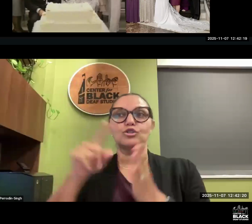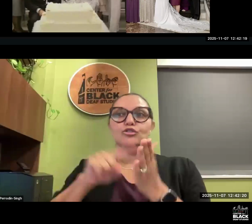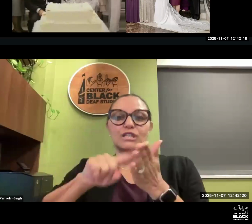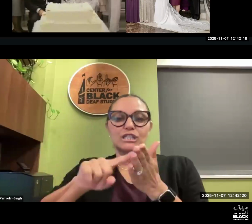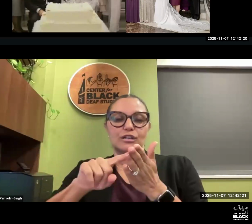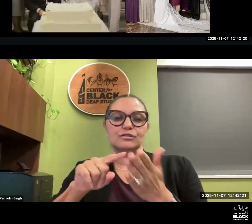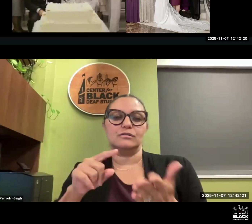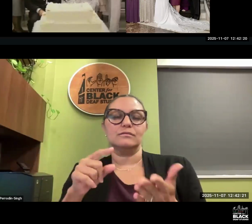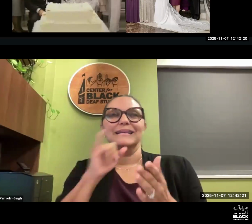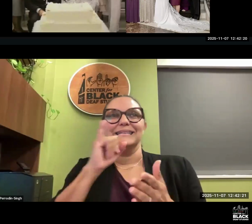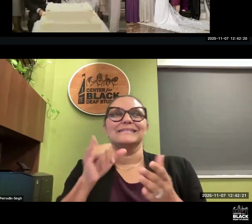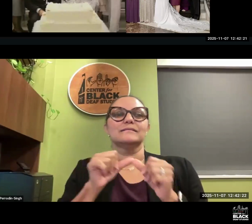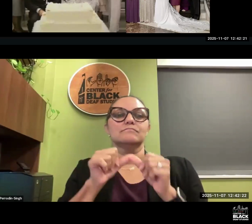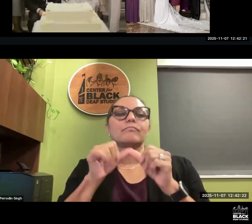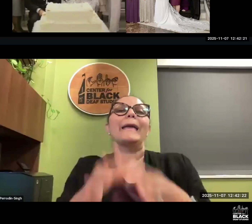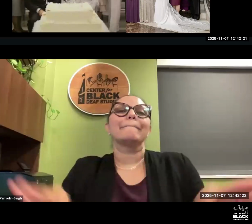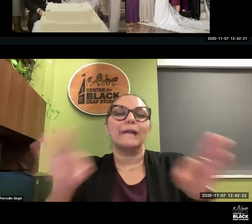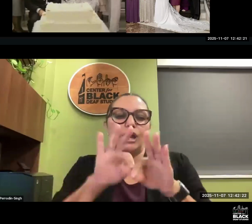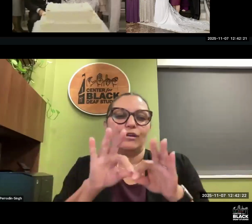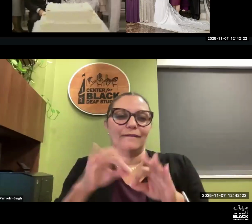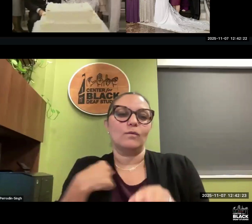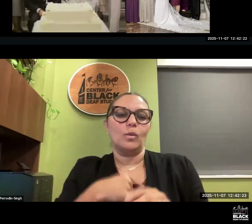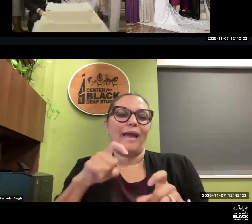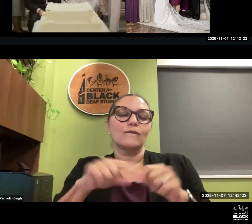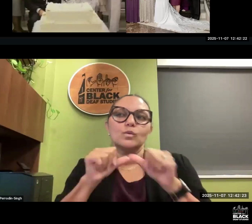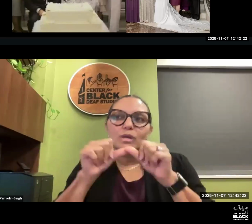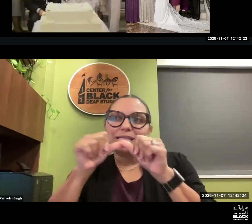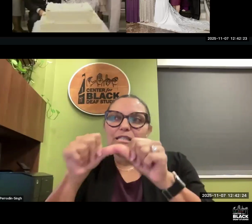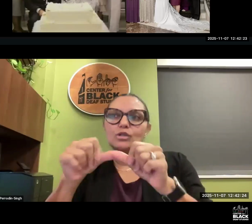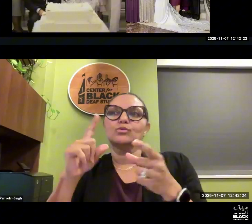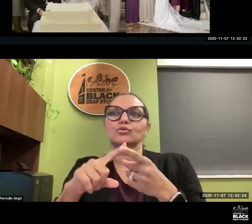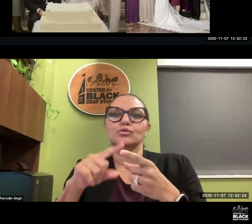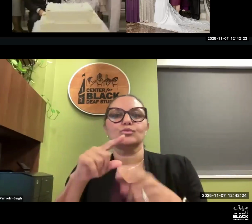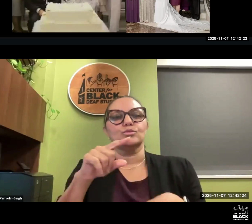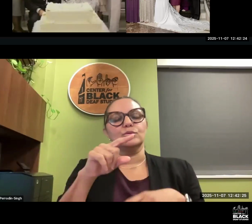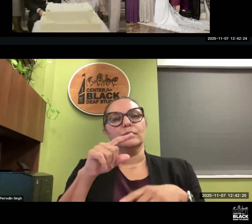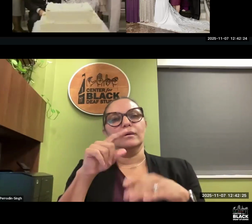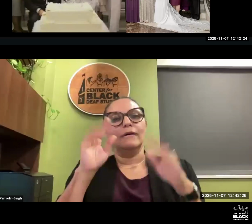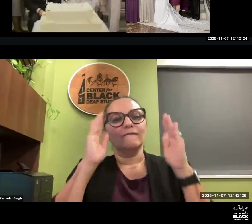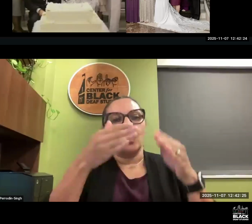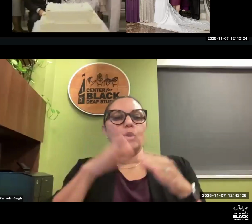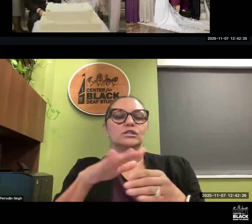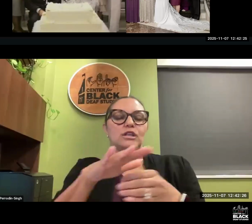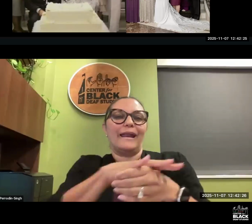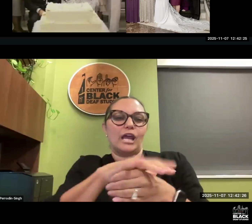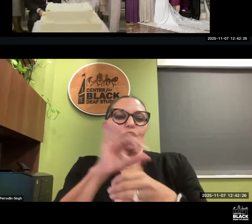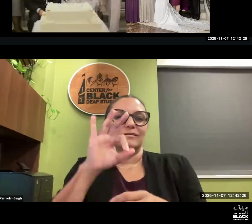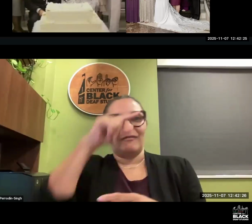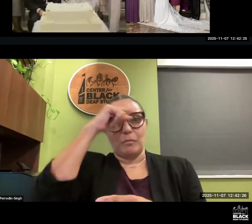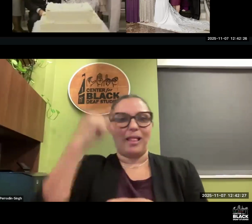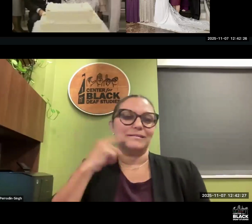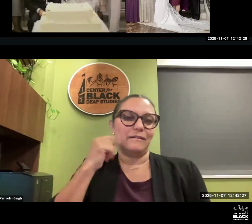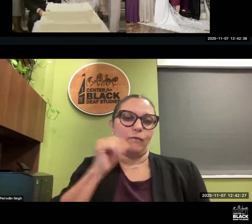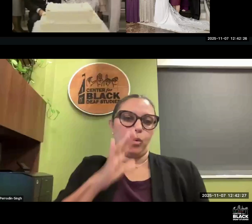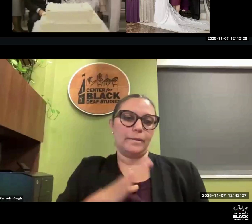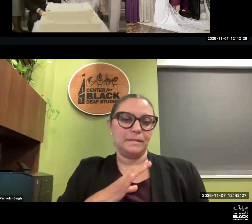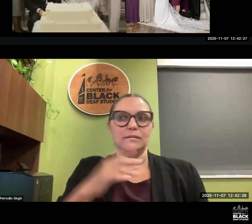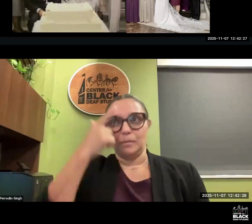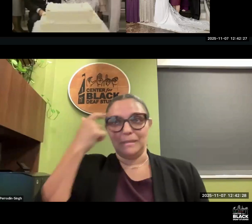The future implications of my research is that it matters that we continue to focus on